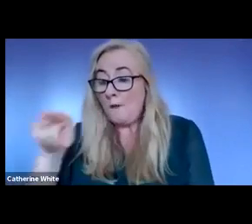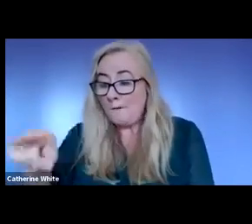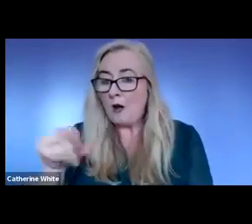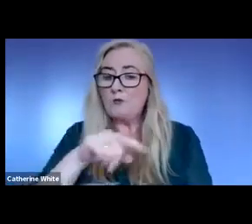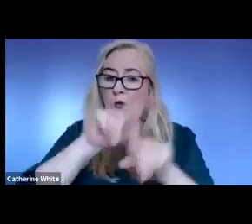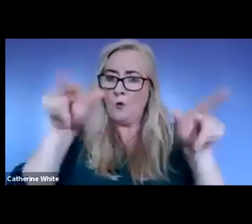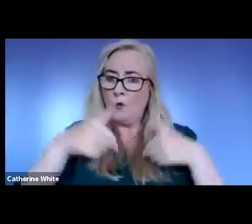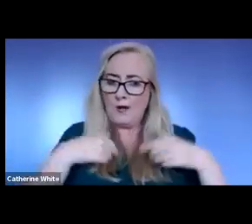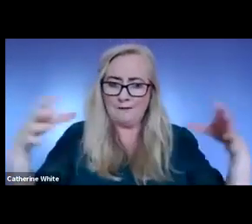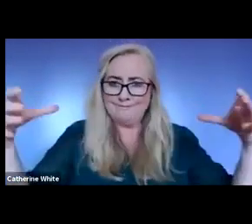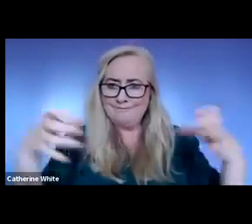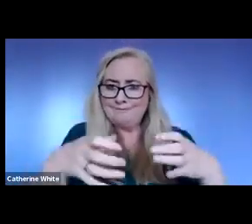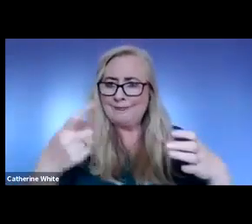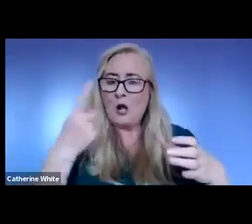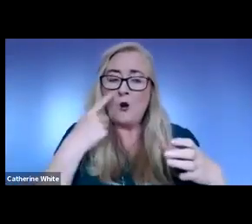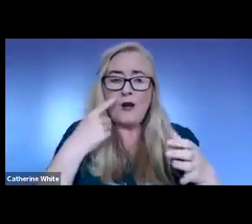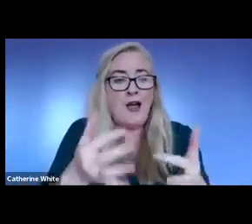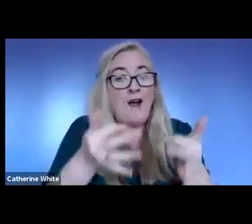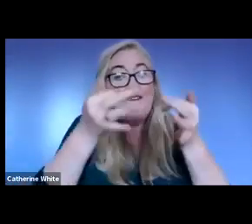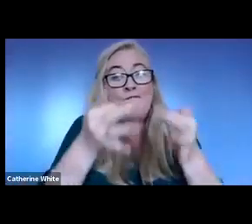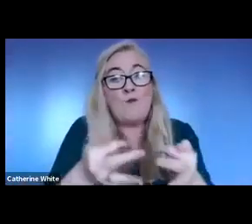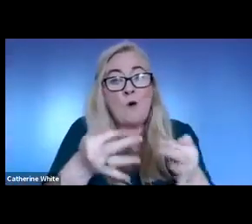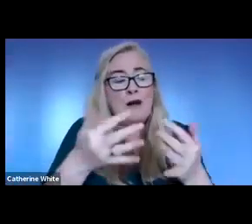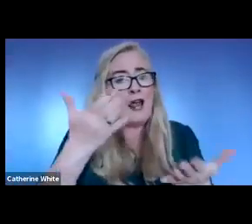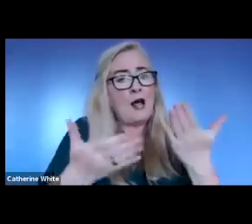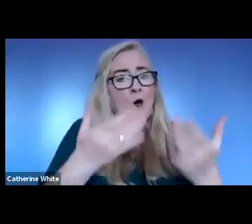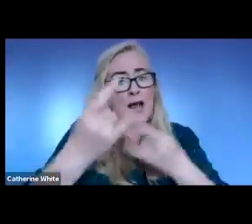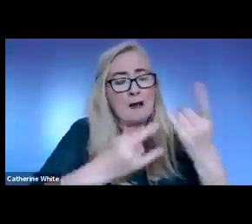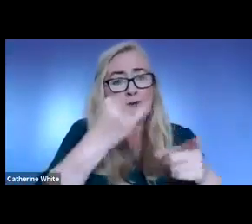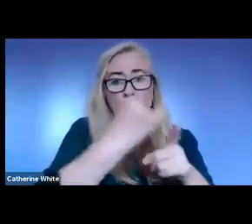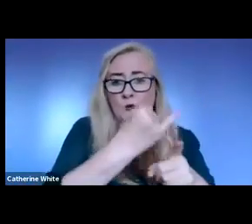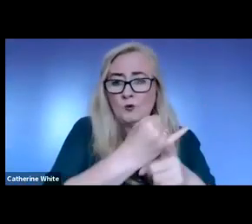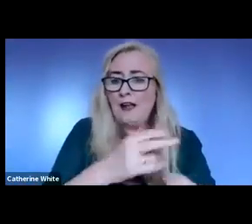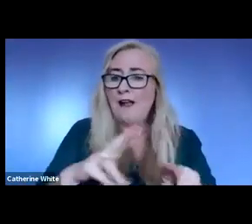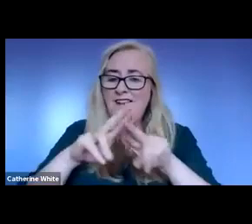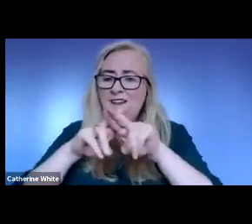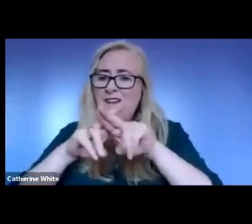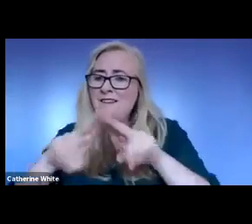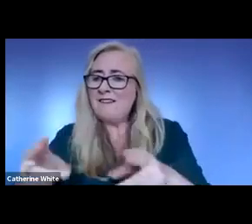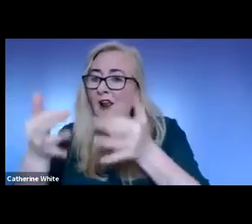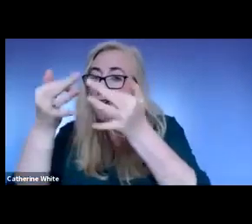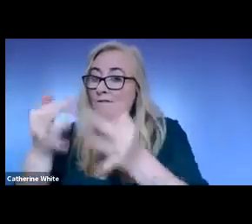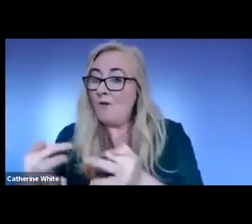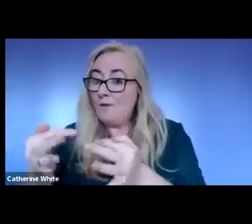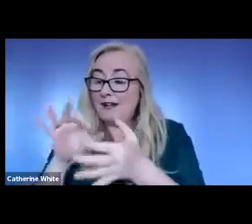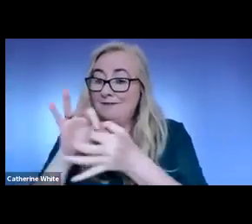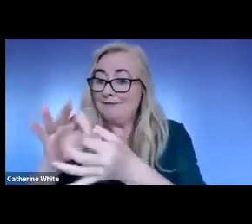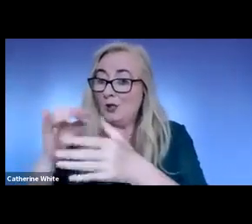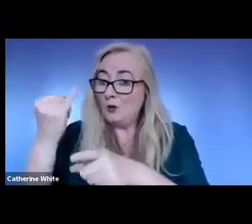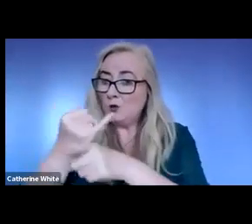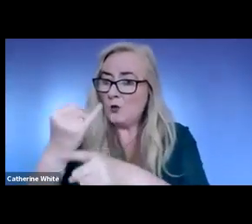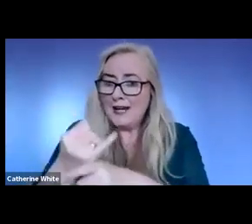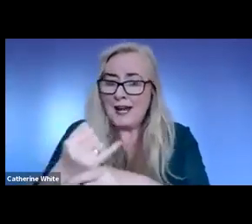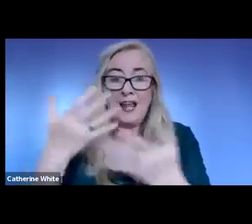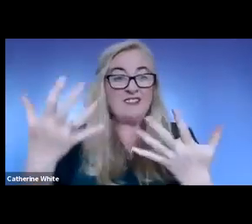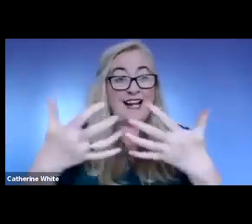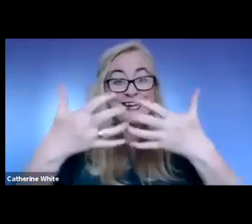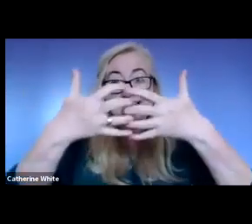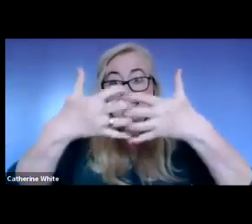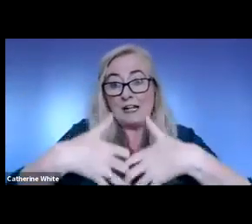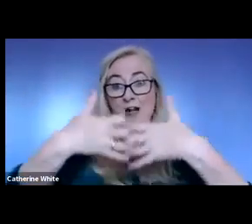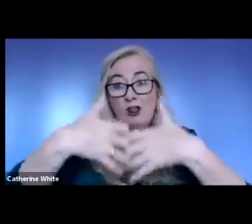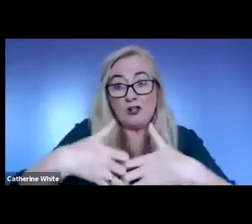the formal spaces that happen within schools and the non-formal learning spaces that happen around schools, and looking at the role technology can